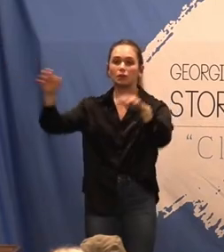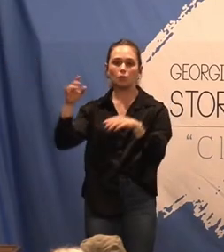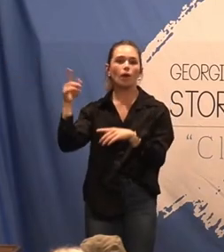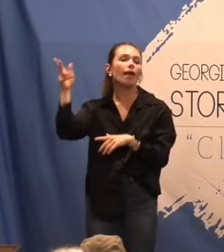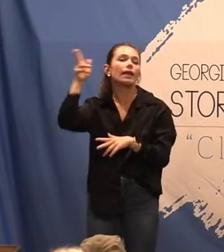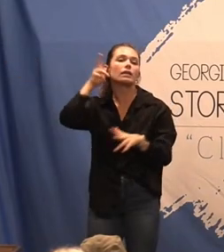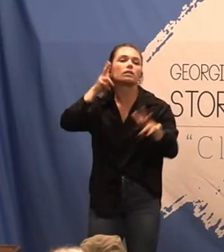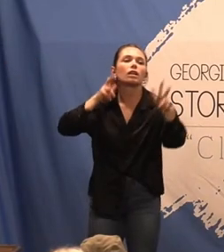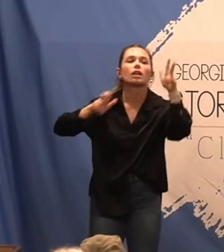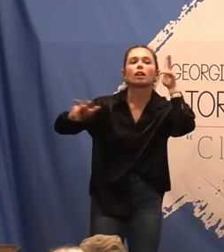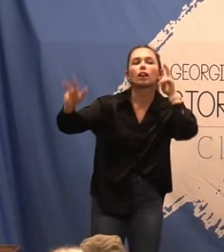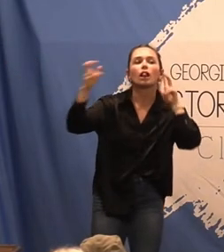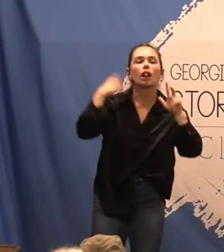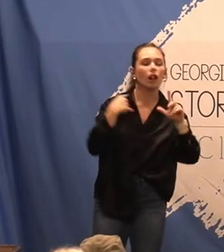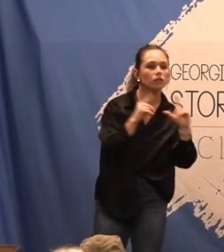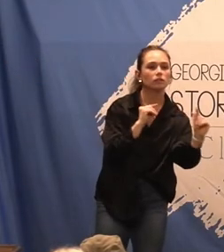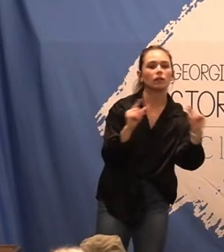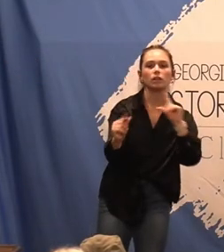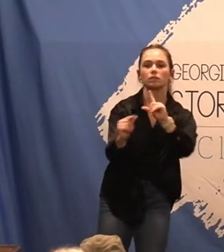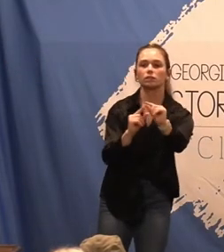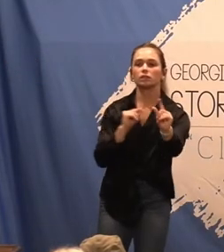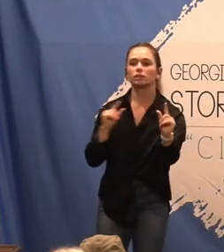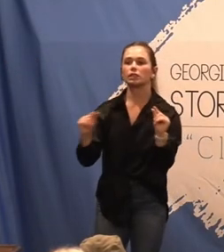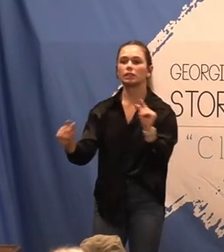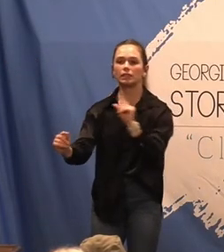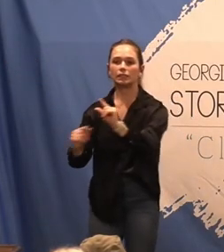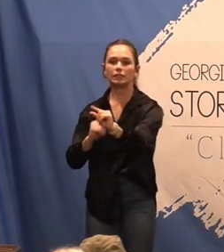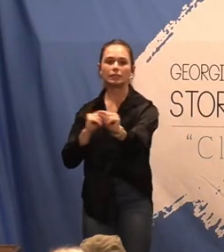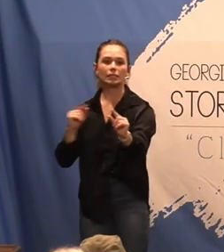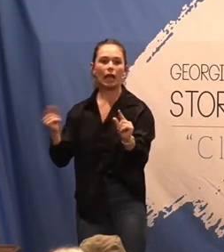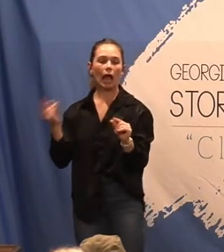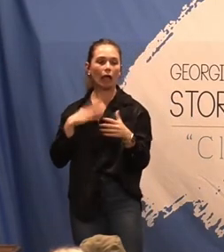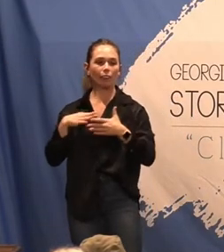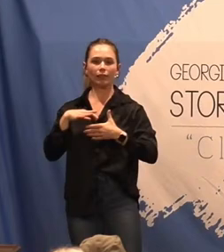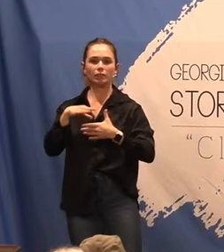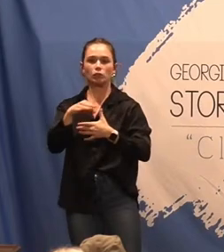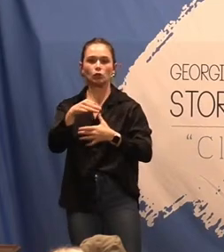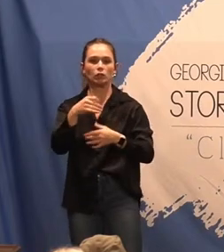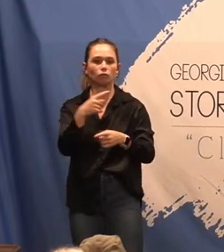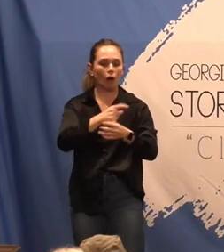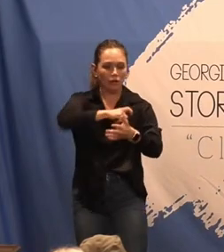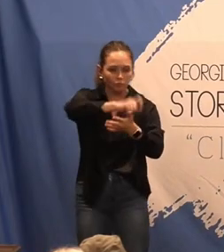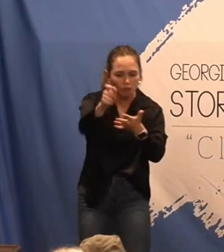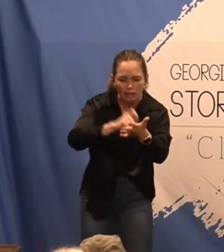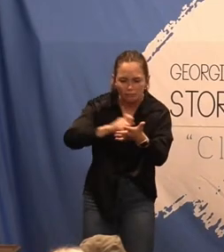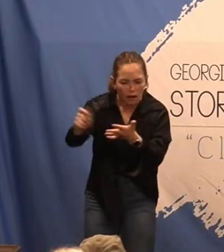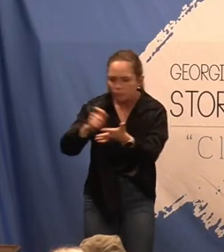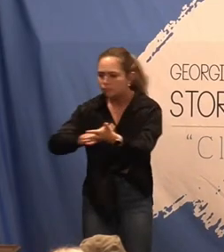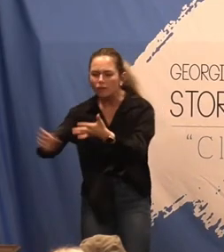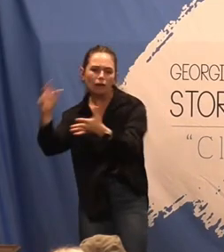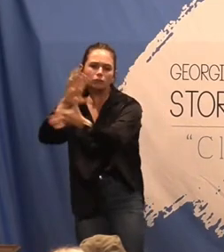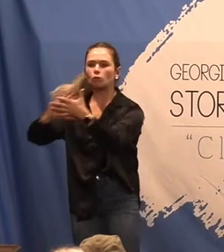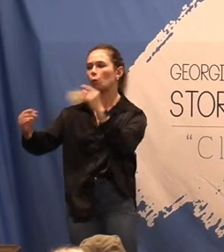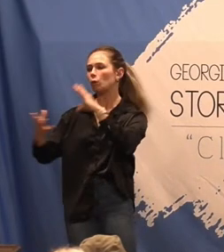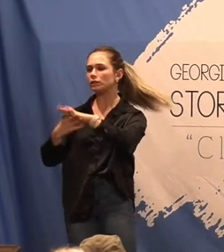ears, rumor-mongers, tattletales, and those detestable souls it write and rewrite stories.